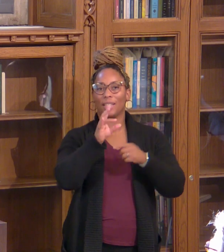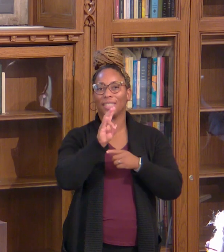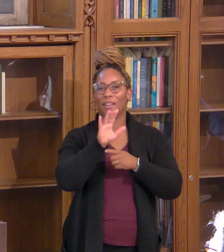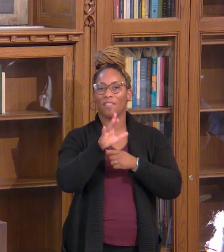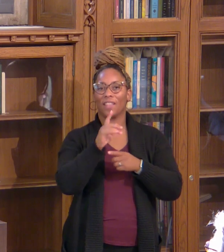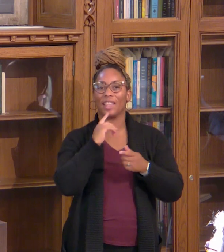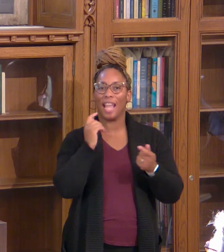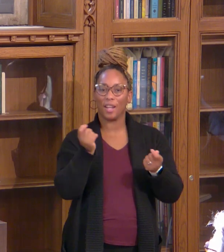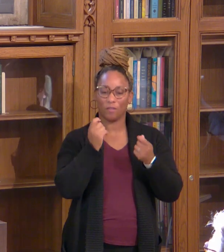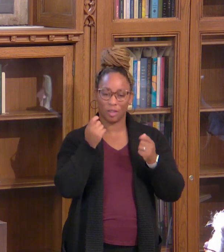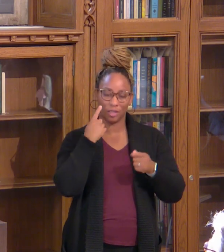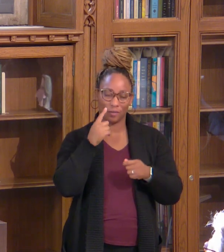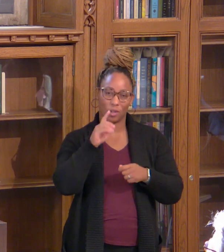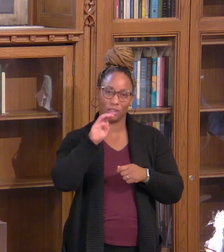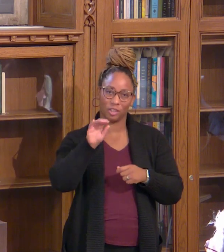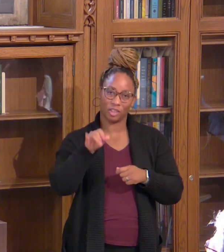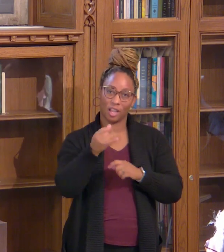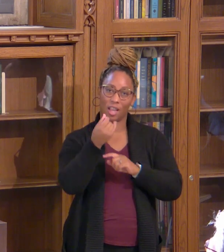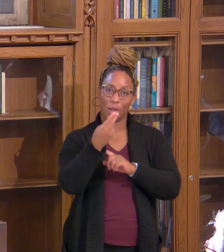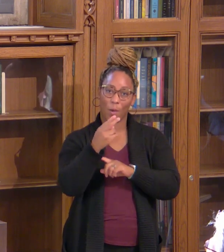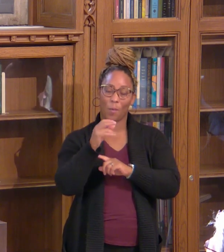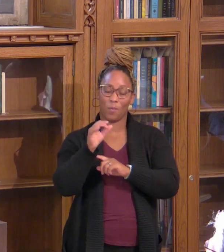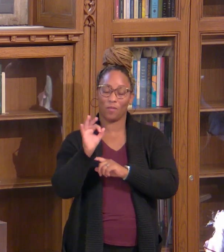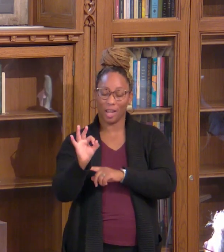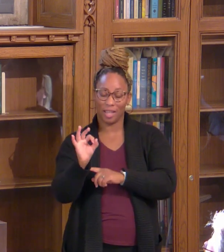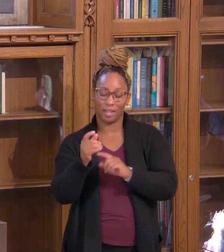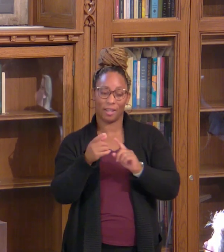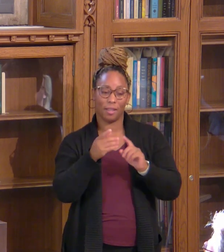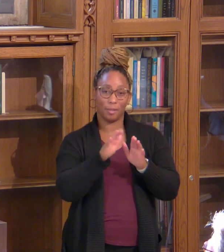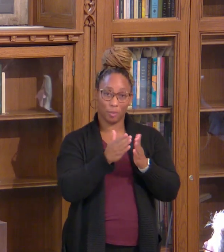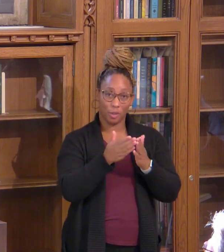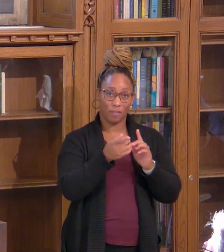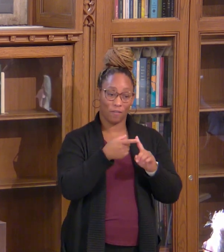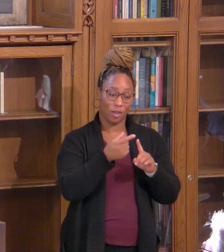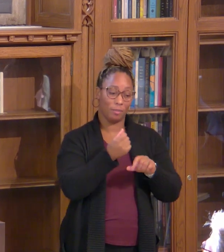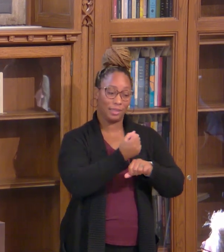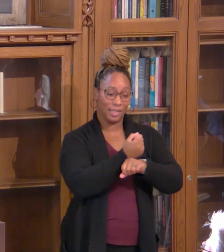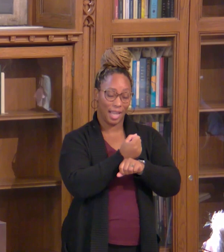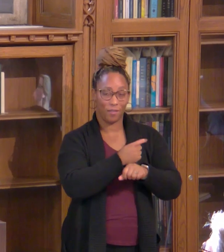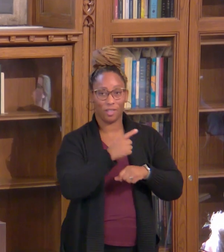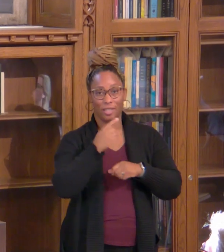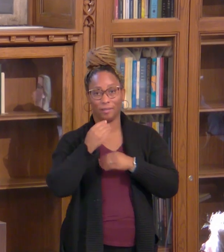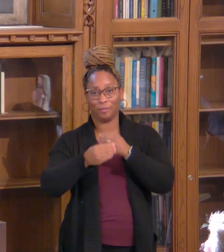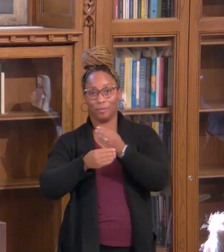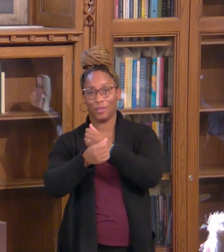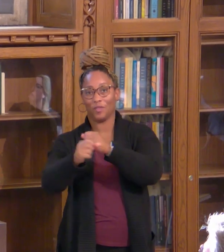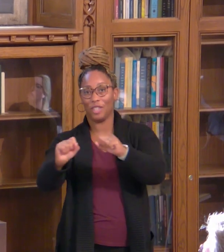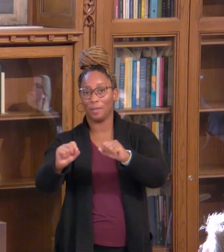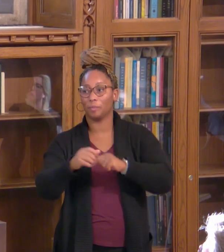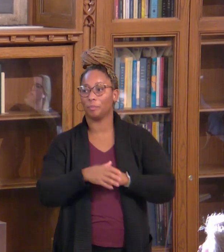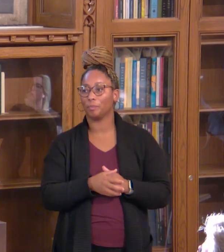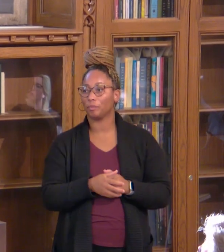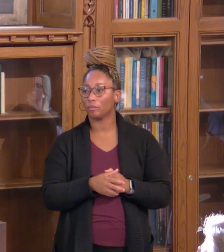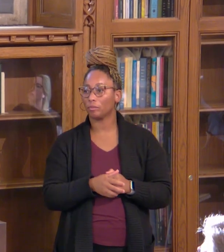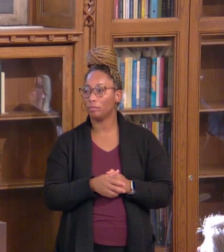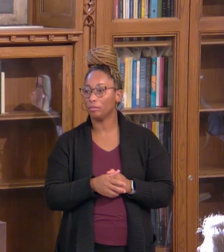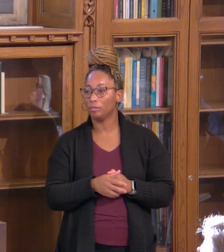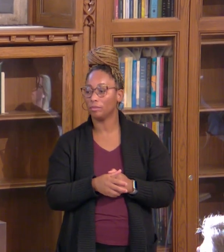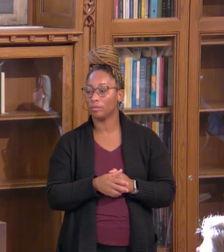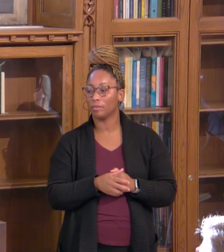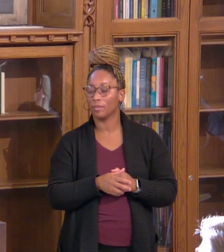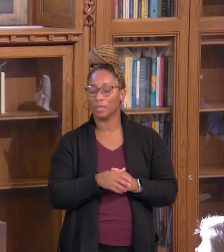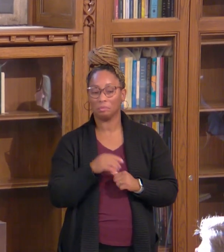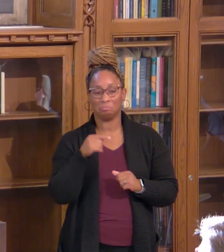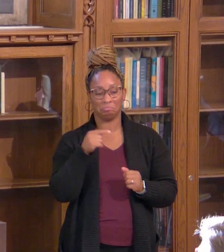anniversary of John hope Franklin From Slavery to Freedom this text is one of the